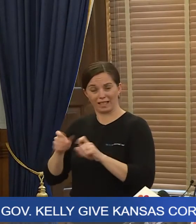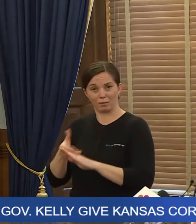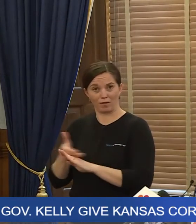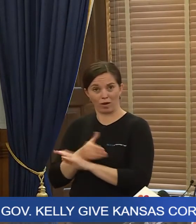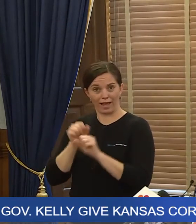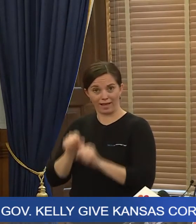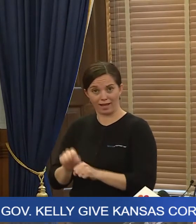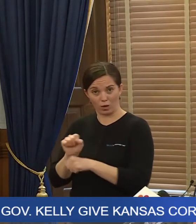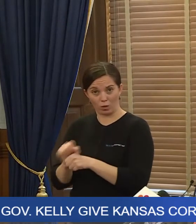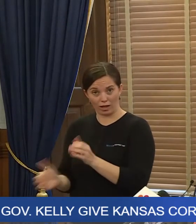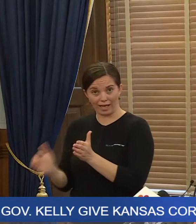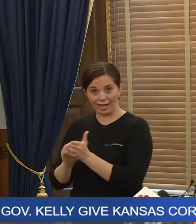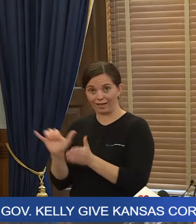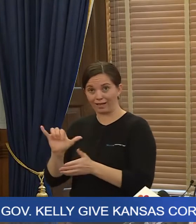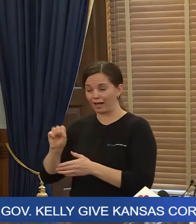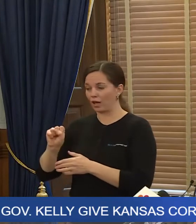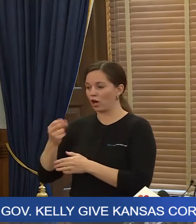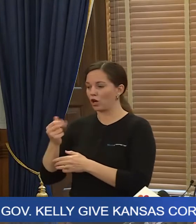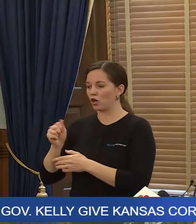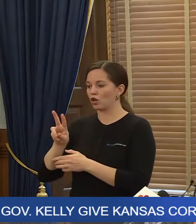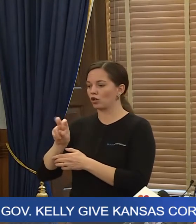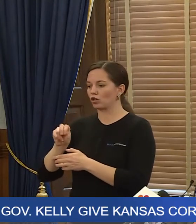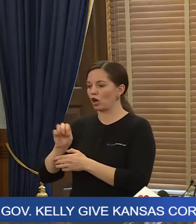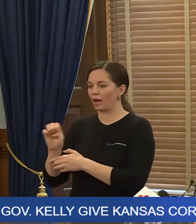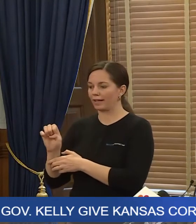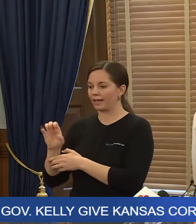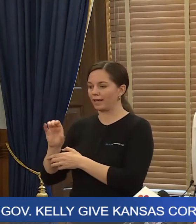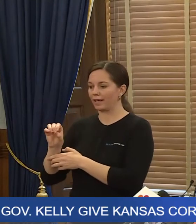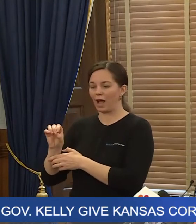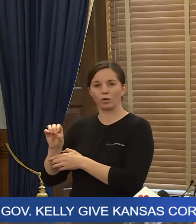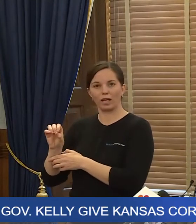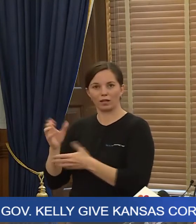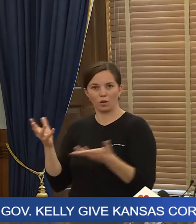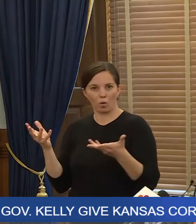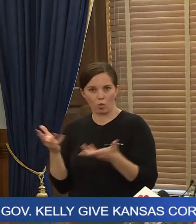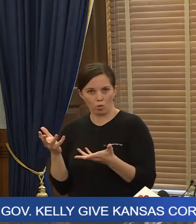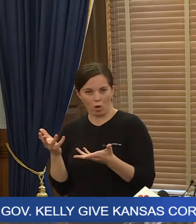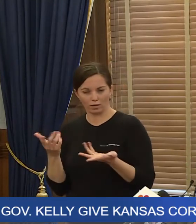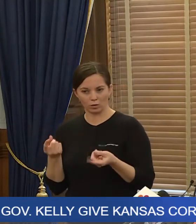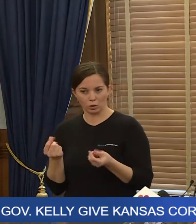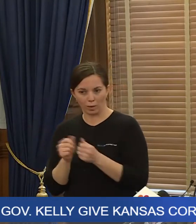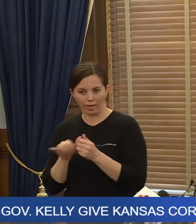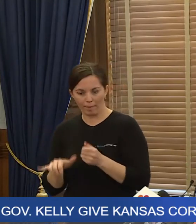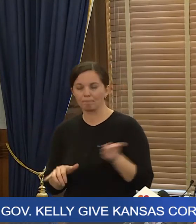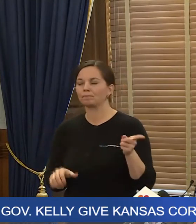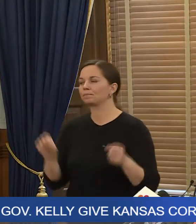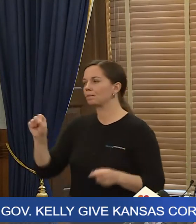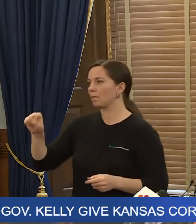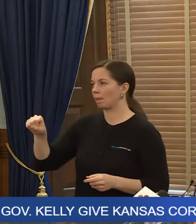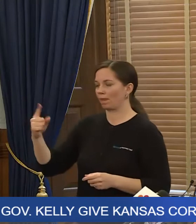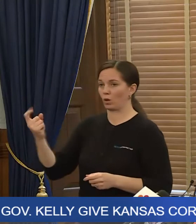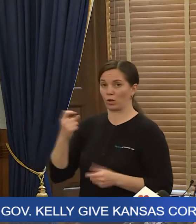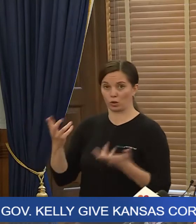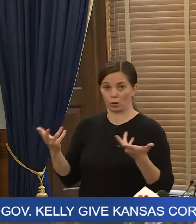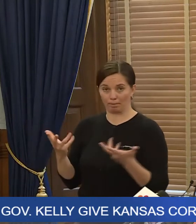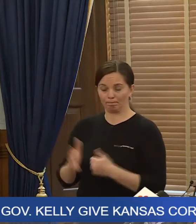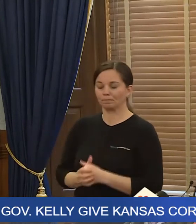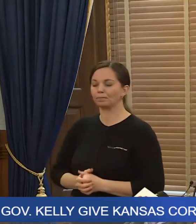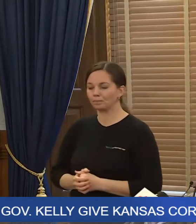back to work, like in Shawnee County? Yes. So, what do we make of that? Yes, the question is,